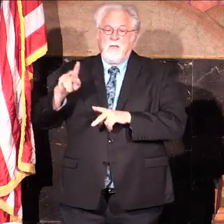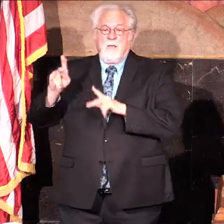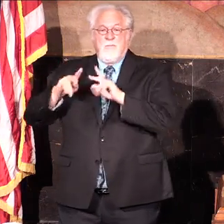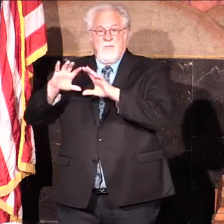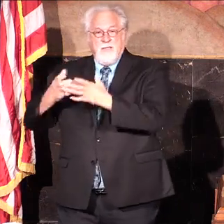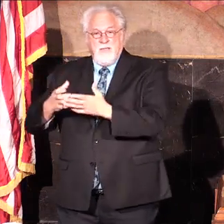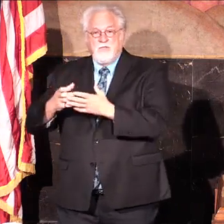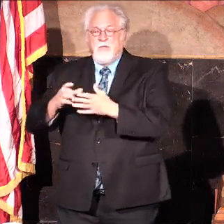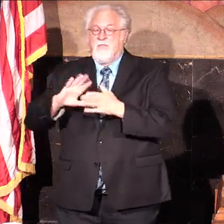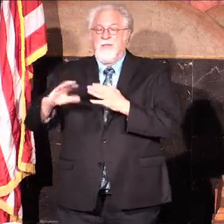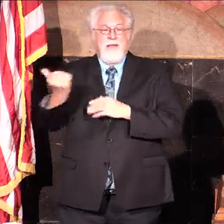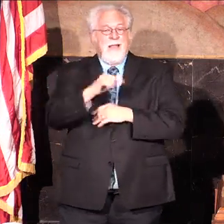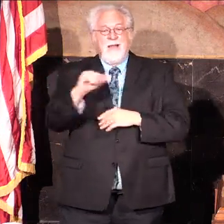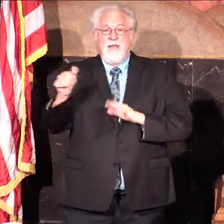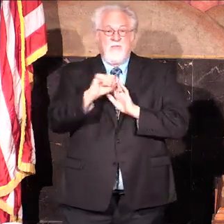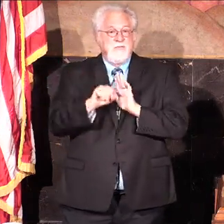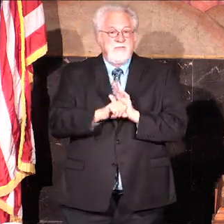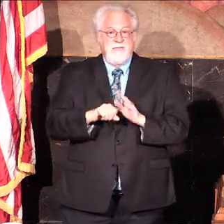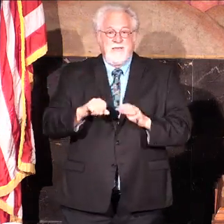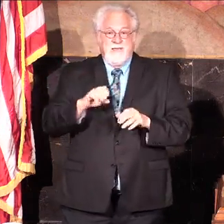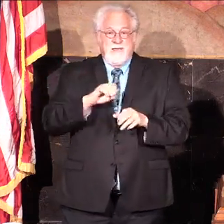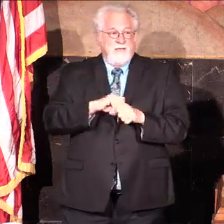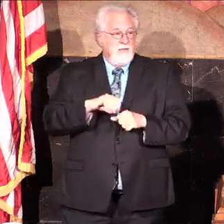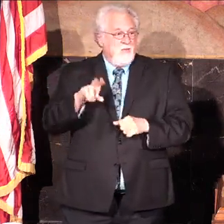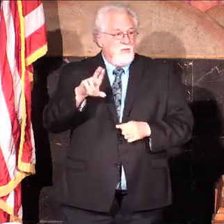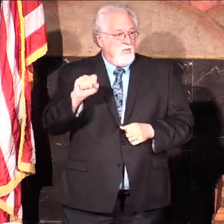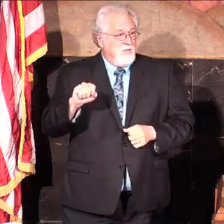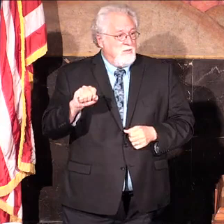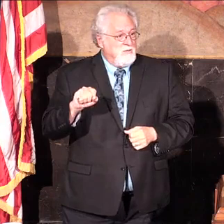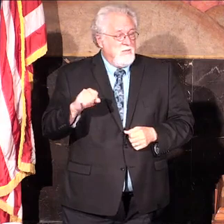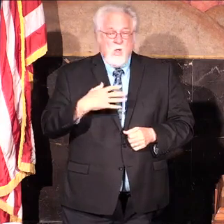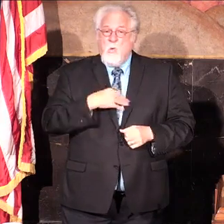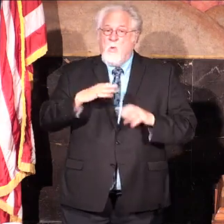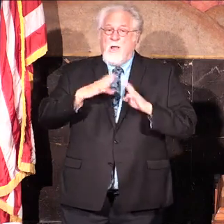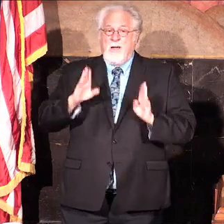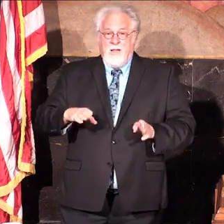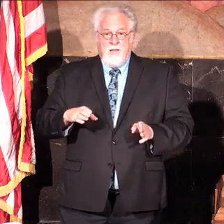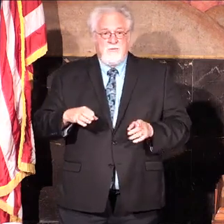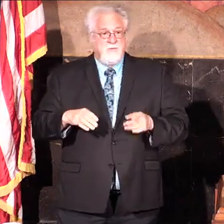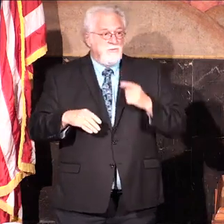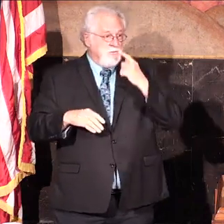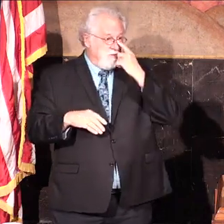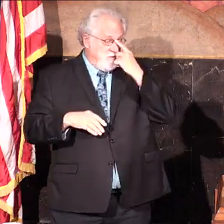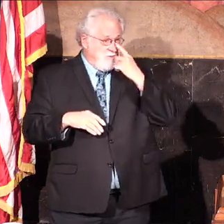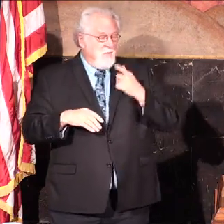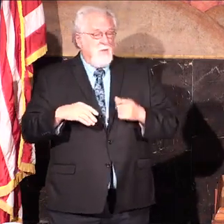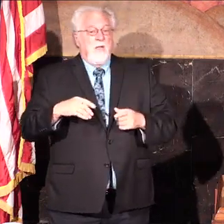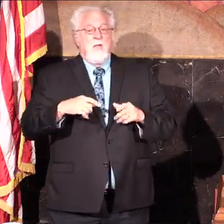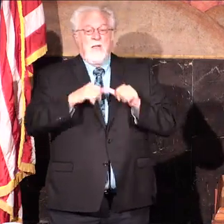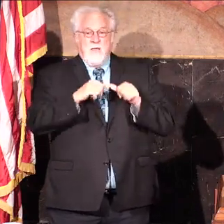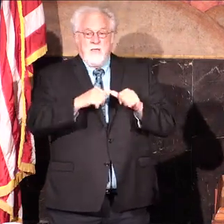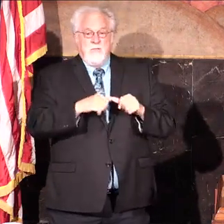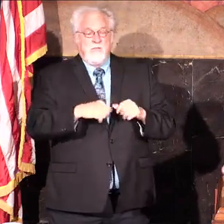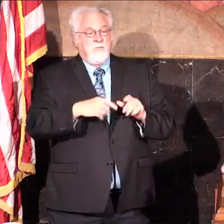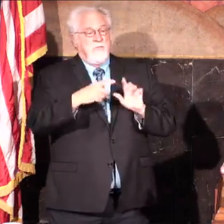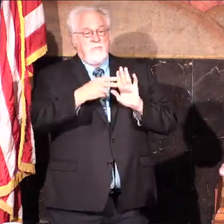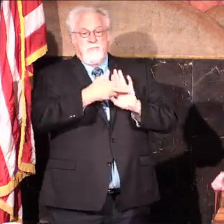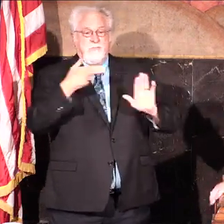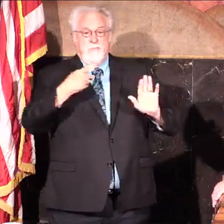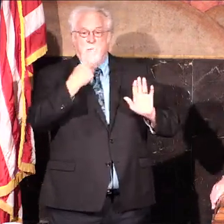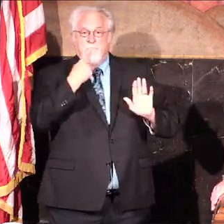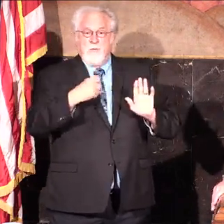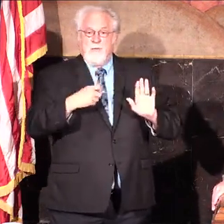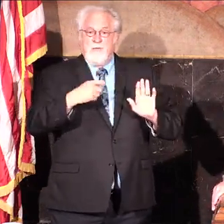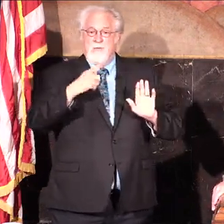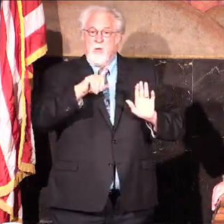in the United States of America. You know, the White House Coronavirus Task Force continues to put a red label on